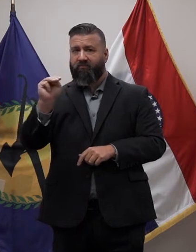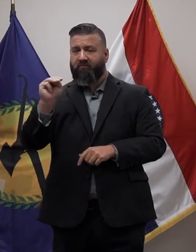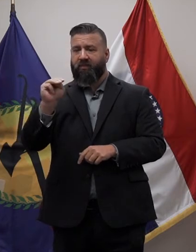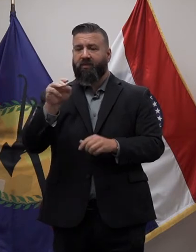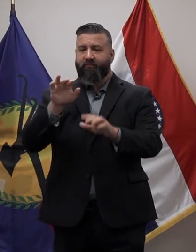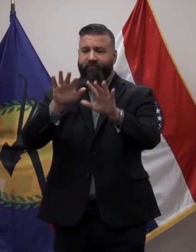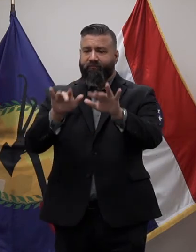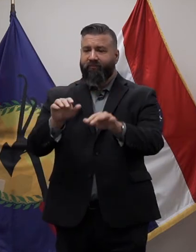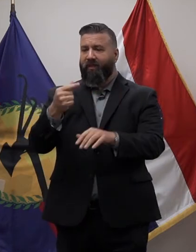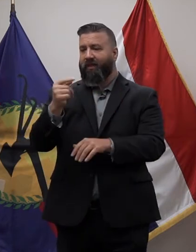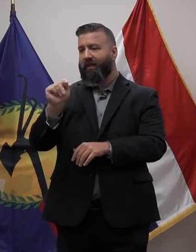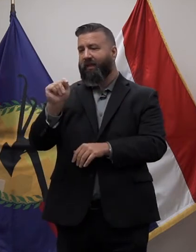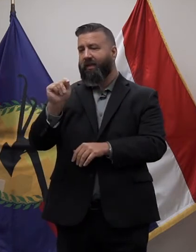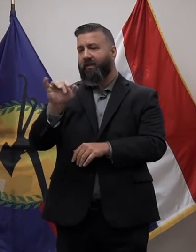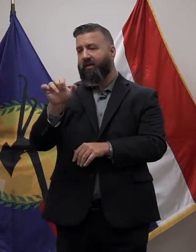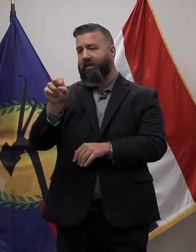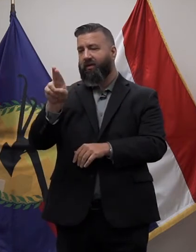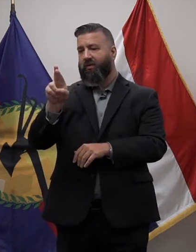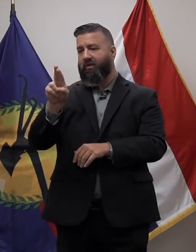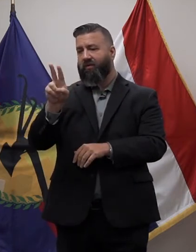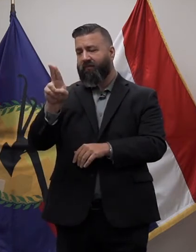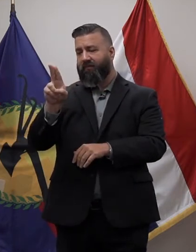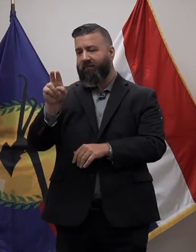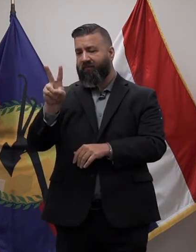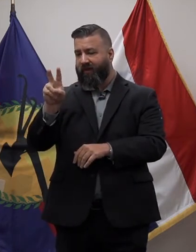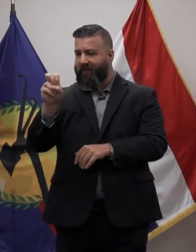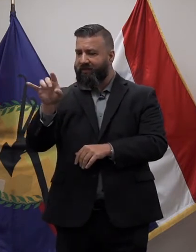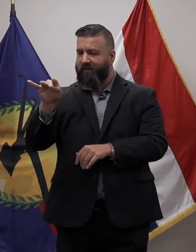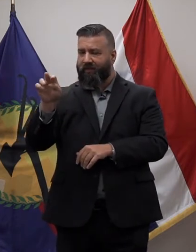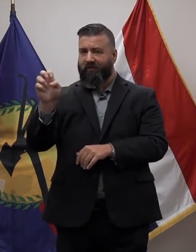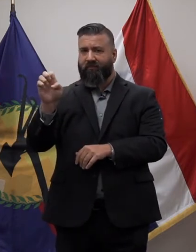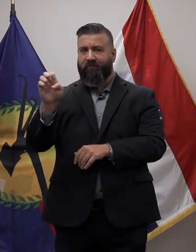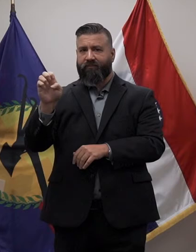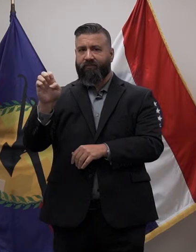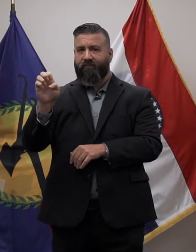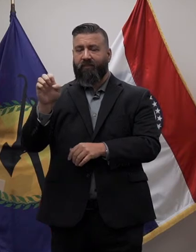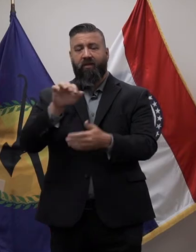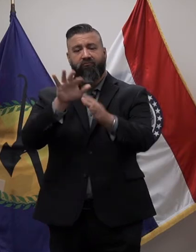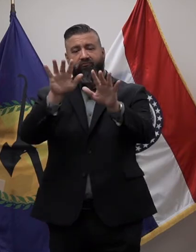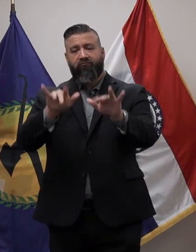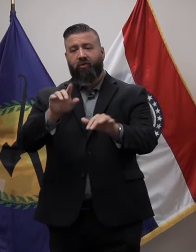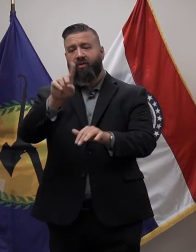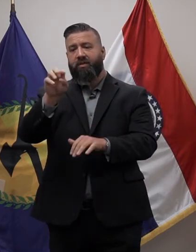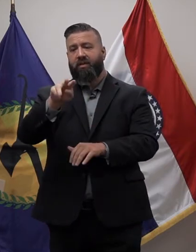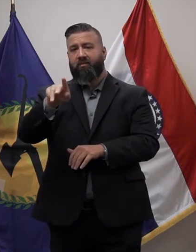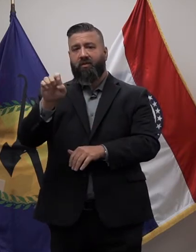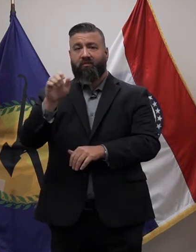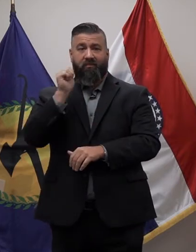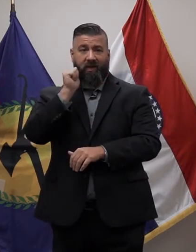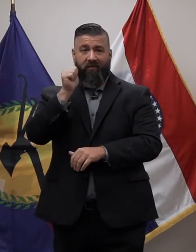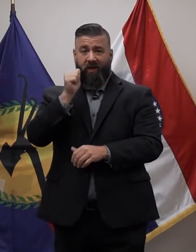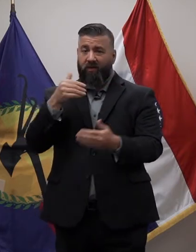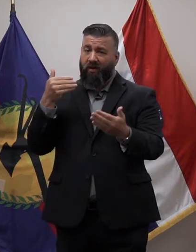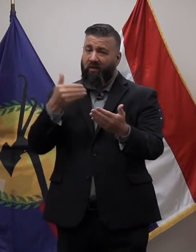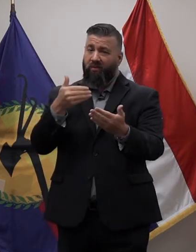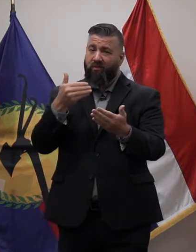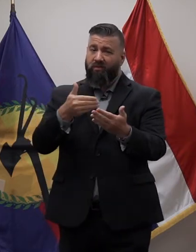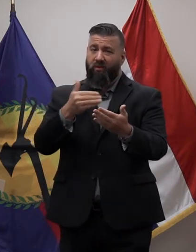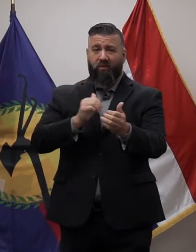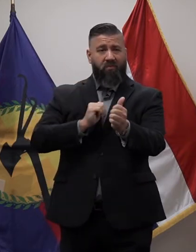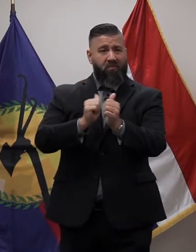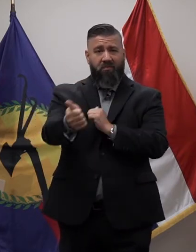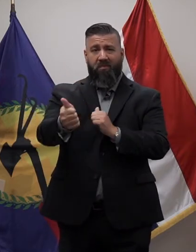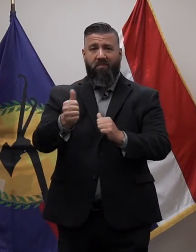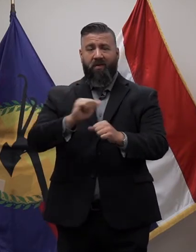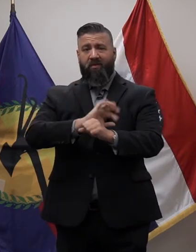find a vaccine opportunity close to you. Every day we are closer to where we need to be to get past this pandemic, but we must